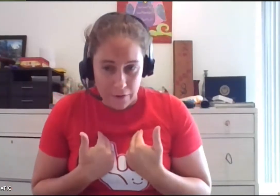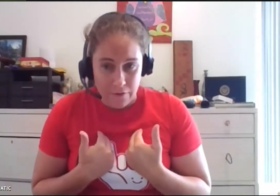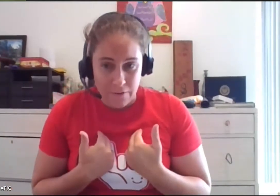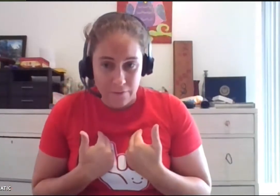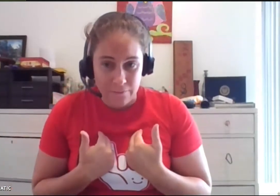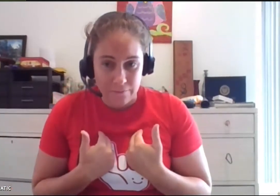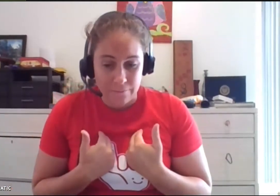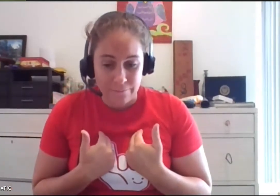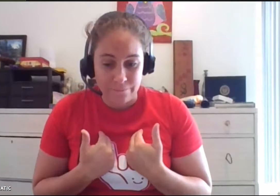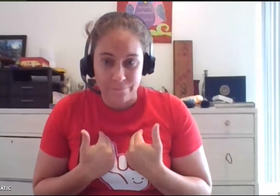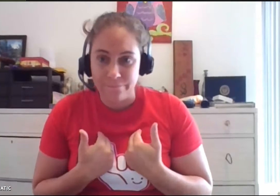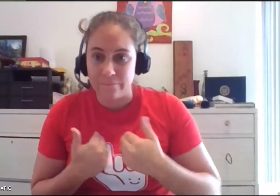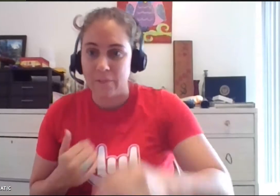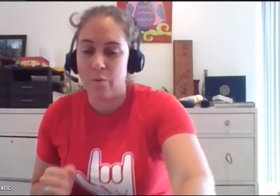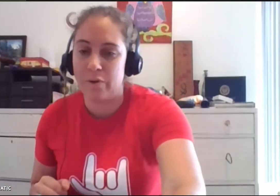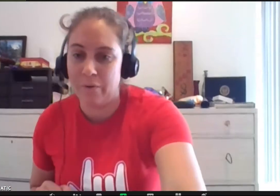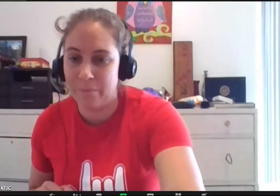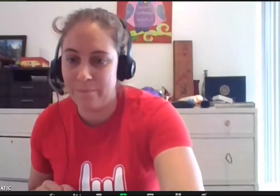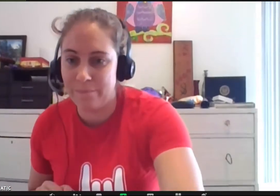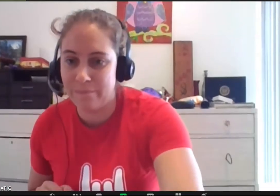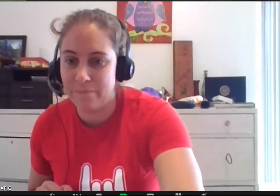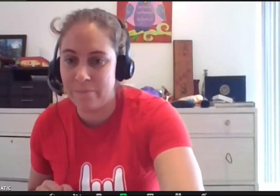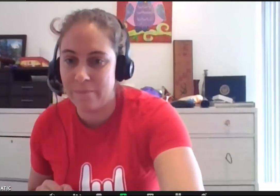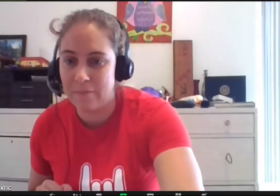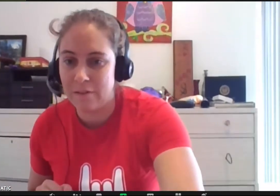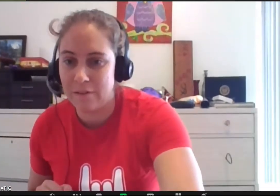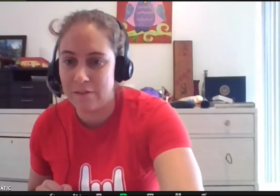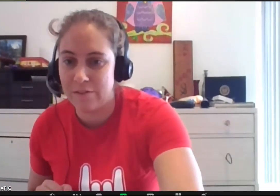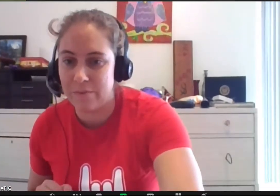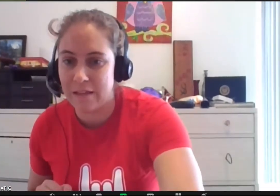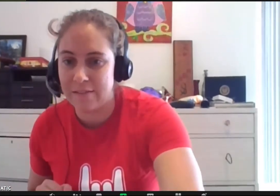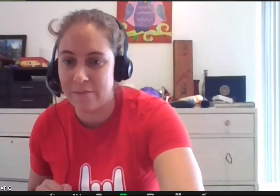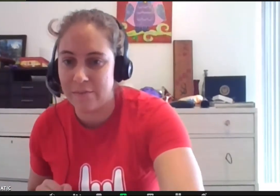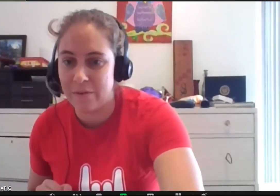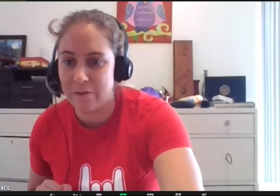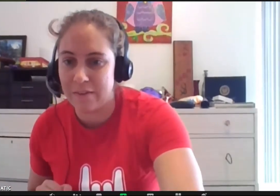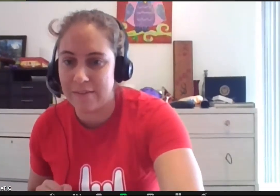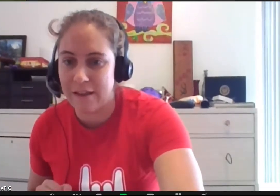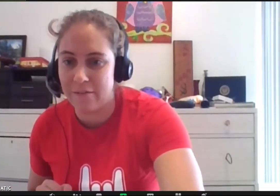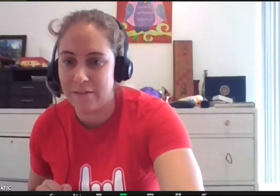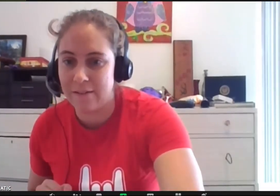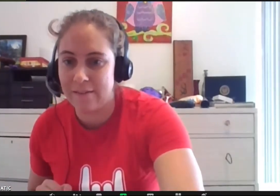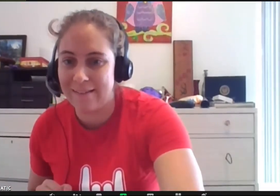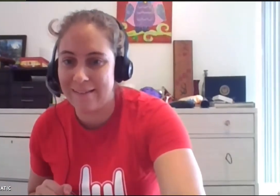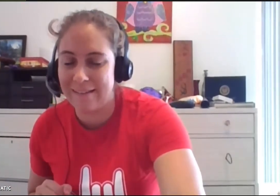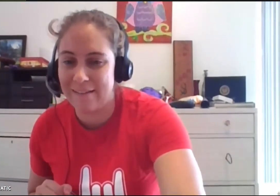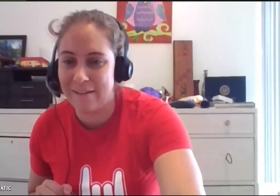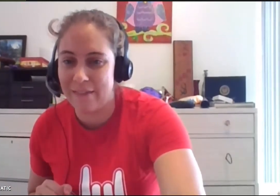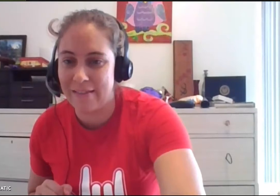Tired. Oh no. Just realized it wasn't recording the sound. Oh, that's not